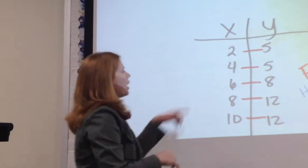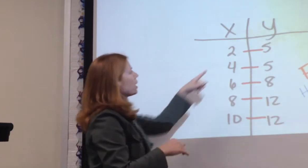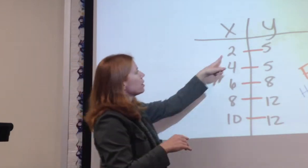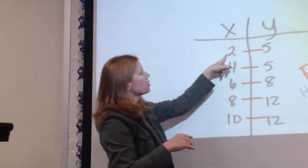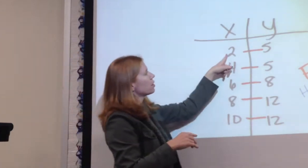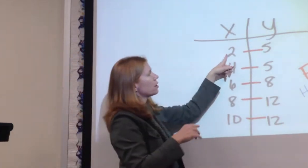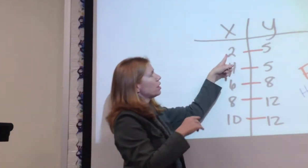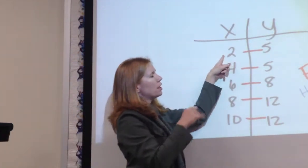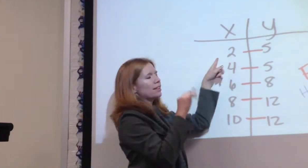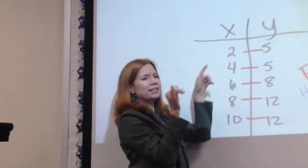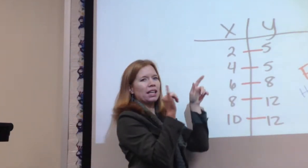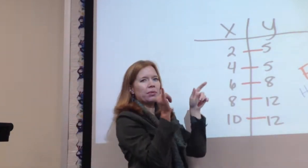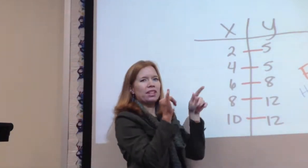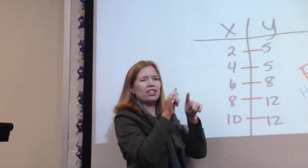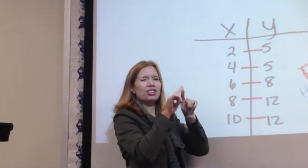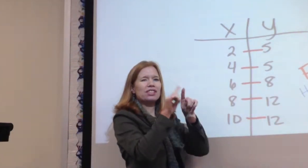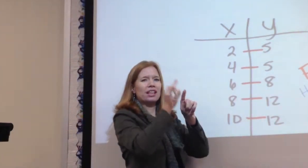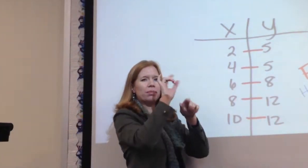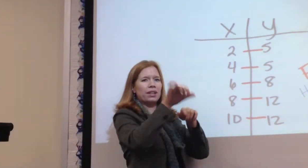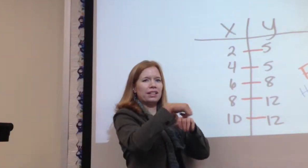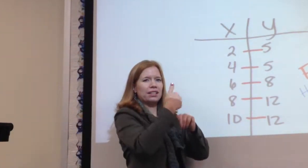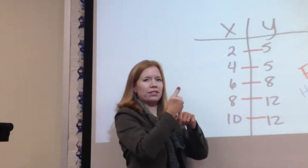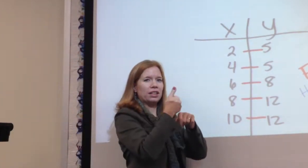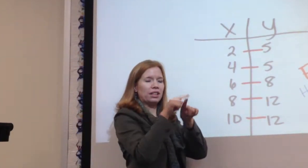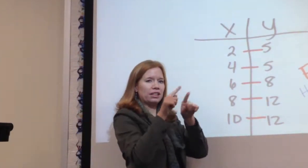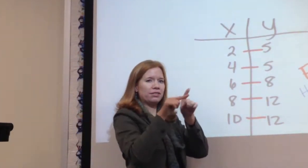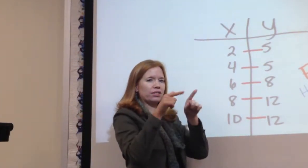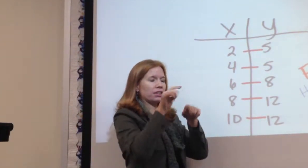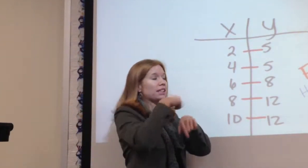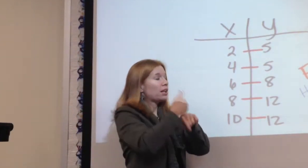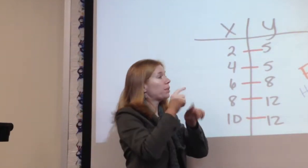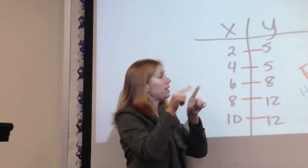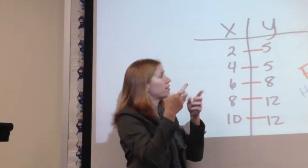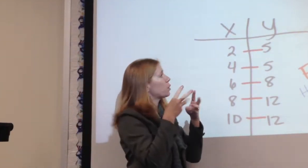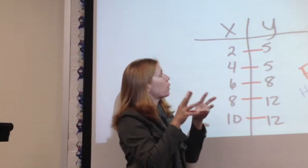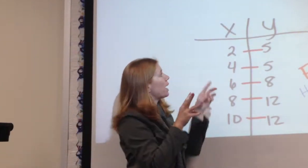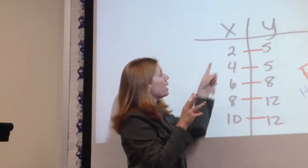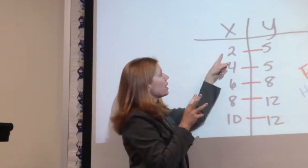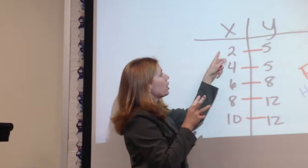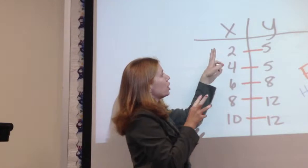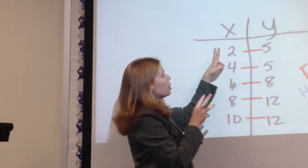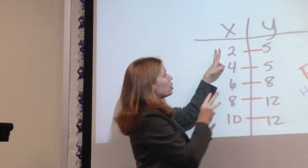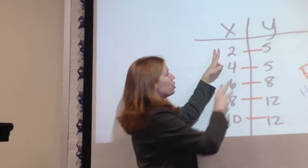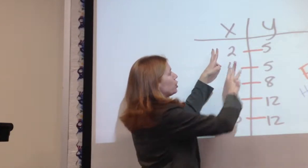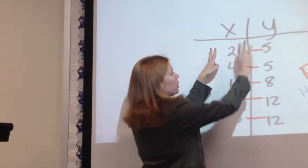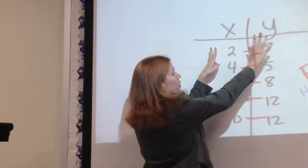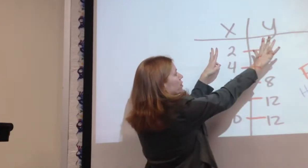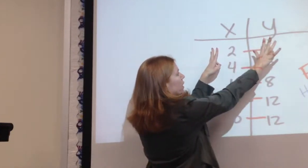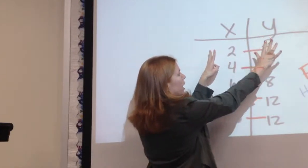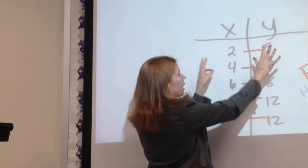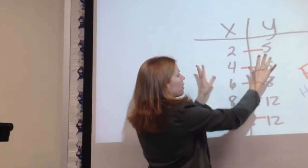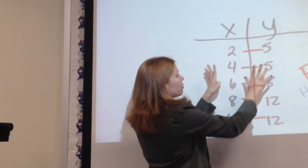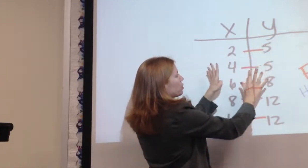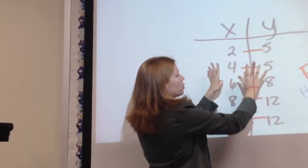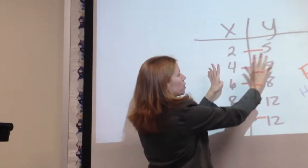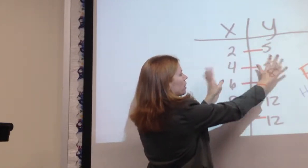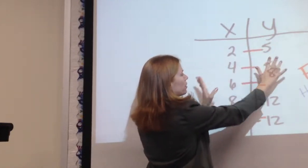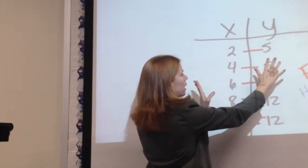Okay? Same thing, just set up in a different way. 2 and 5, 4 and